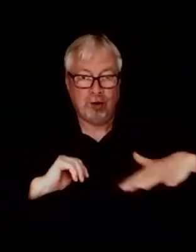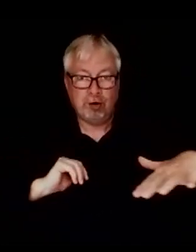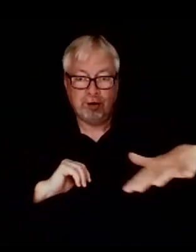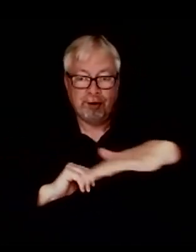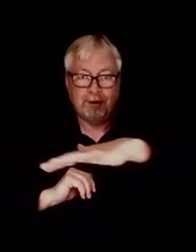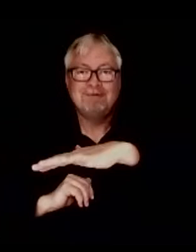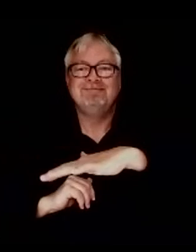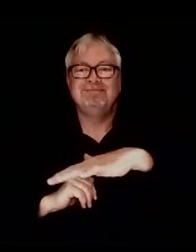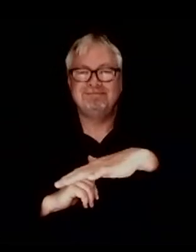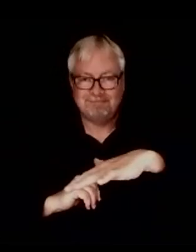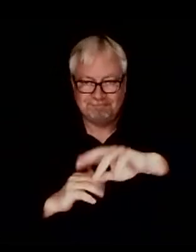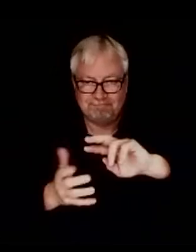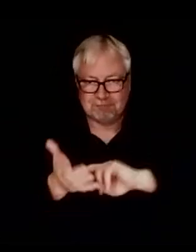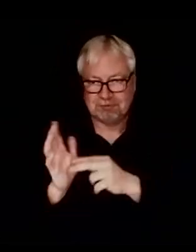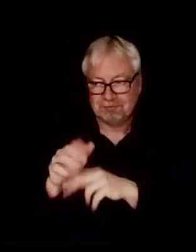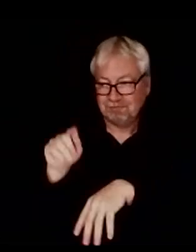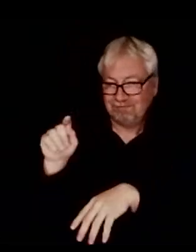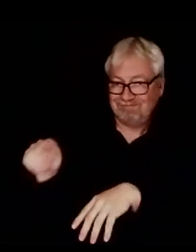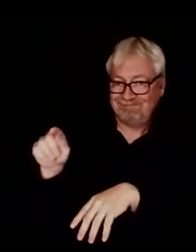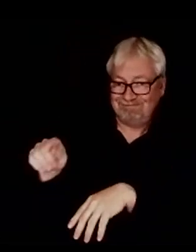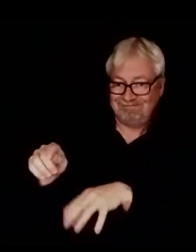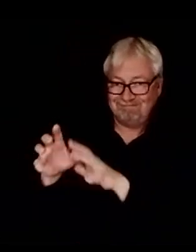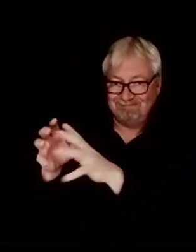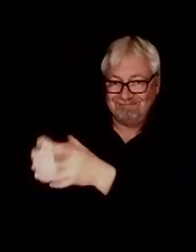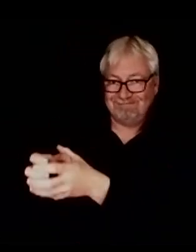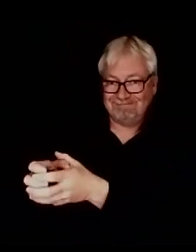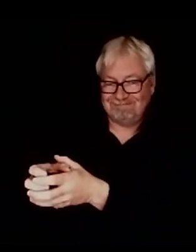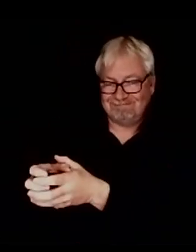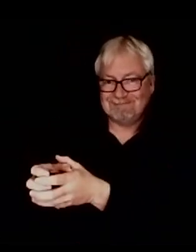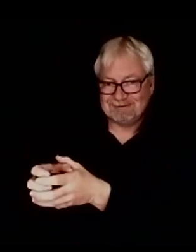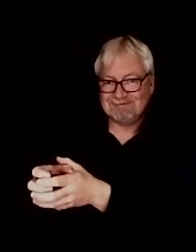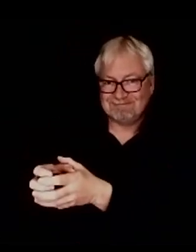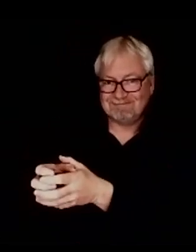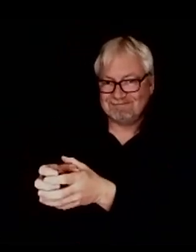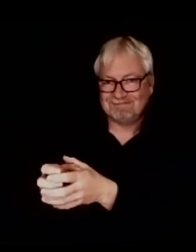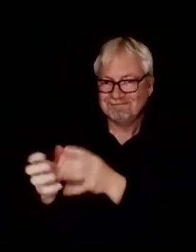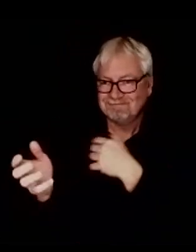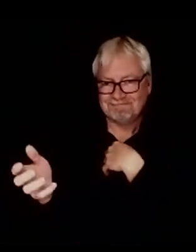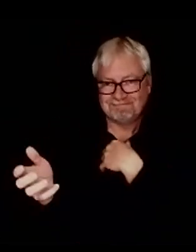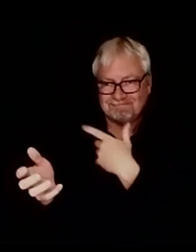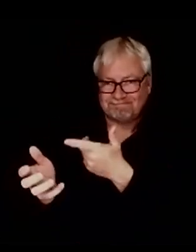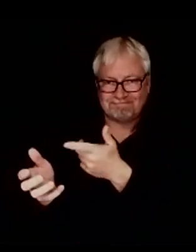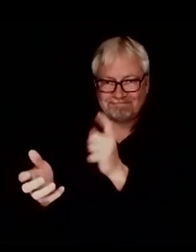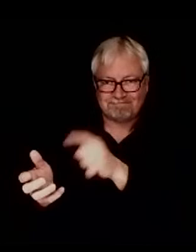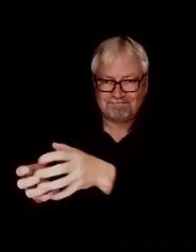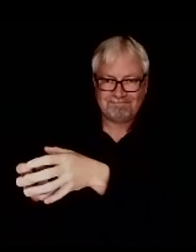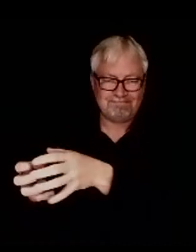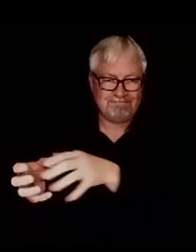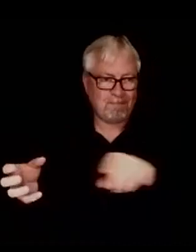spread in our long-term care settings and in those vulnerable populations.